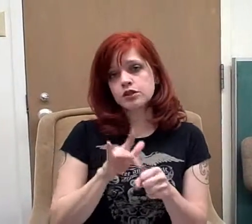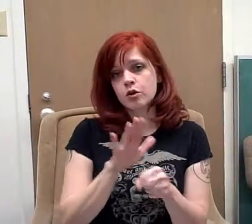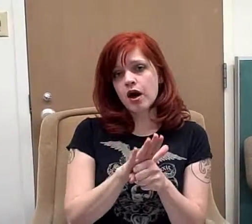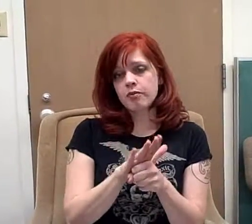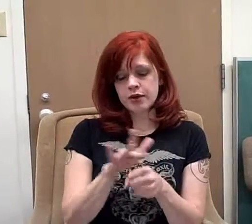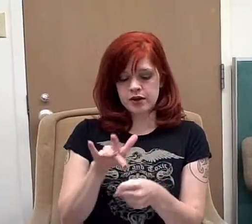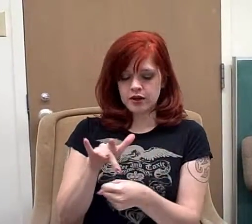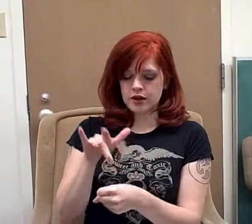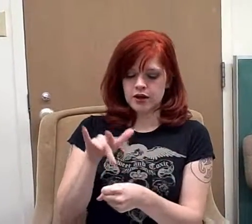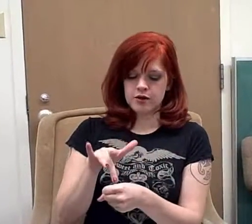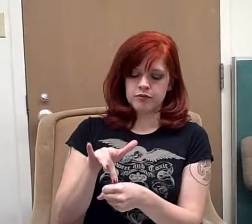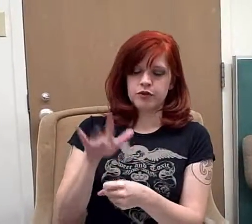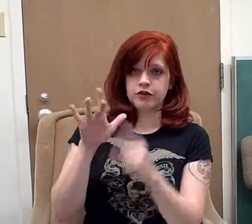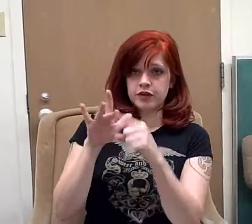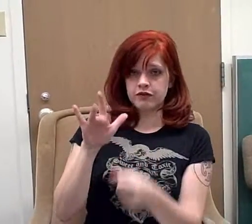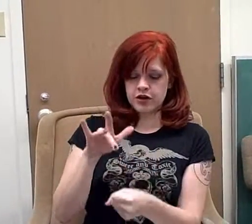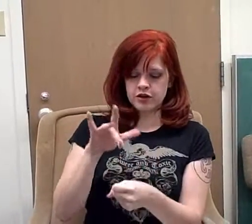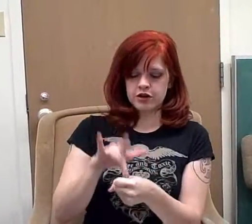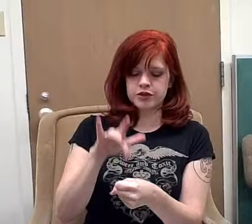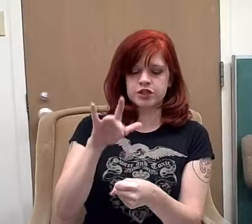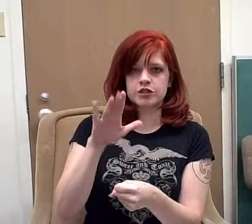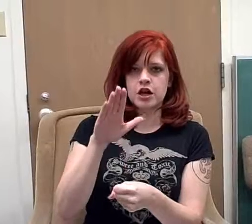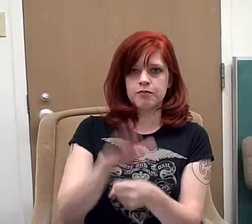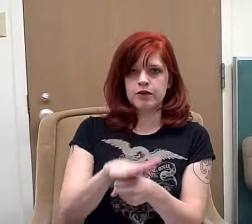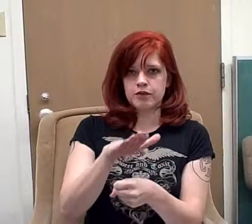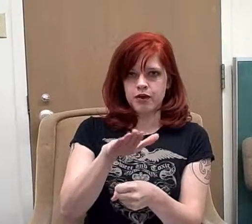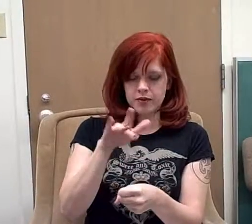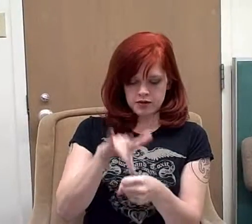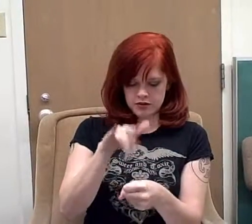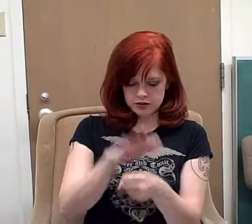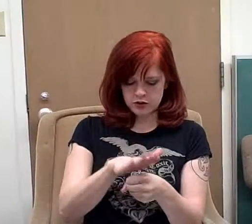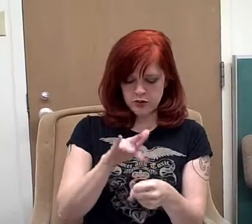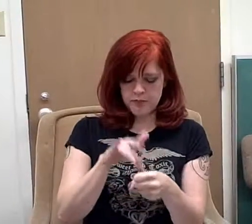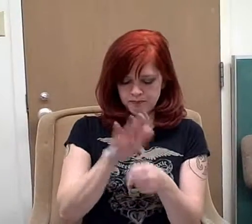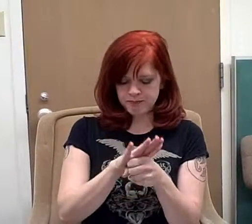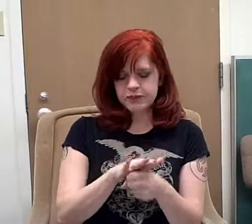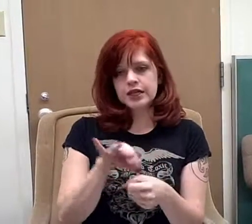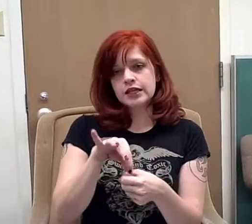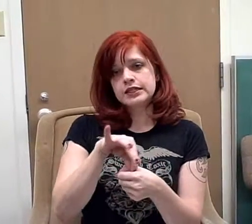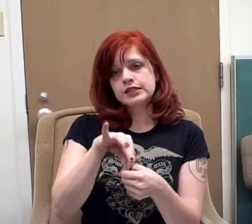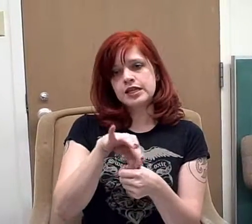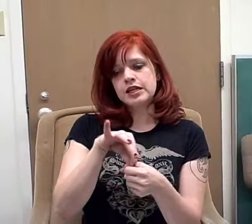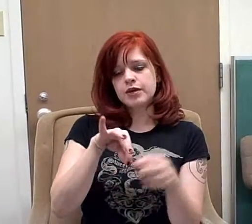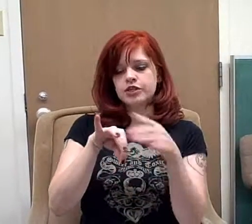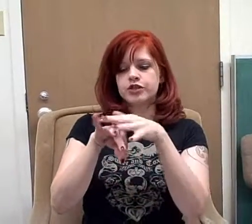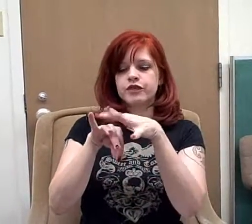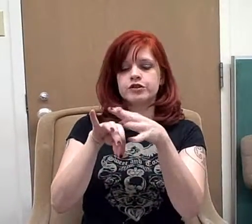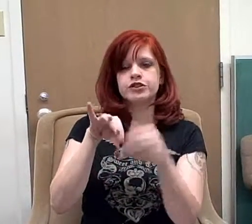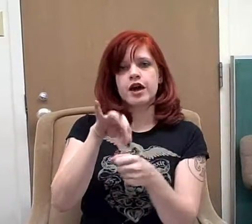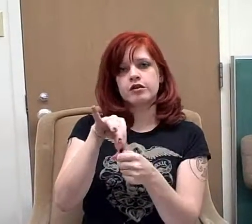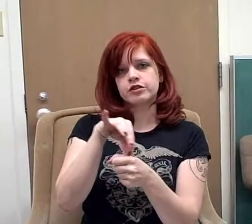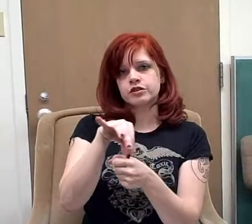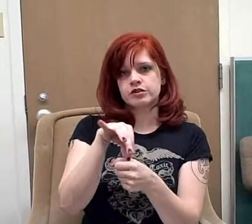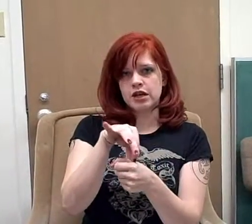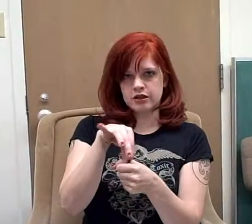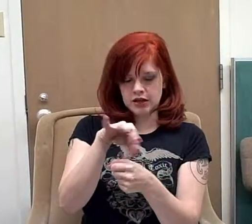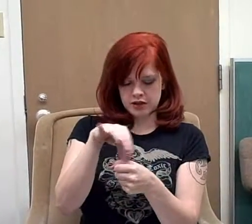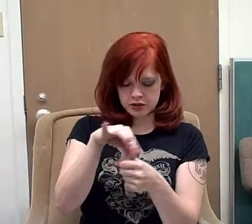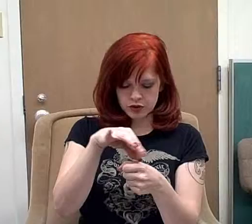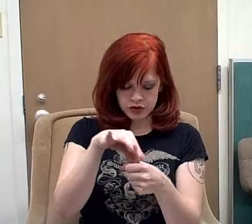Soda pop, with your feely finger, you touch the top and pop it, soda pop. Tea, make sure your fingers are out and swirl your